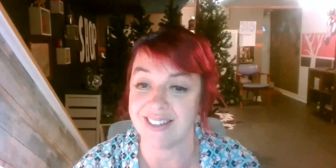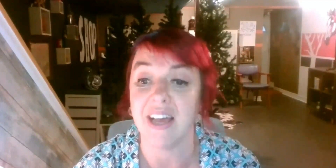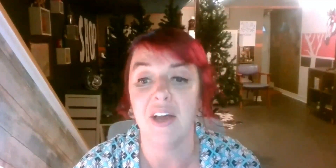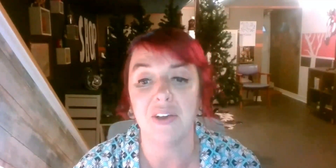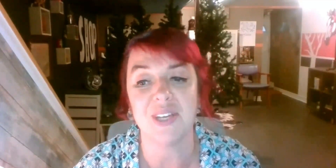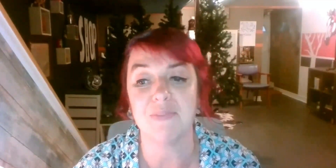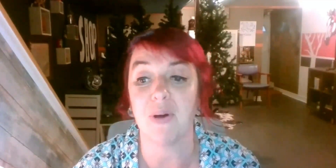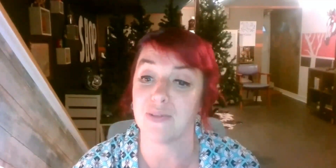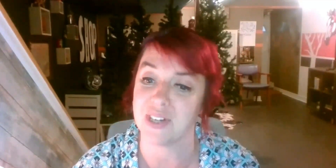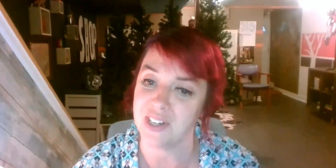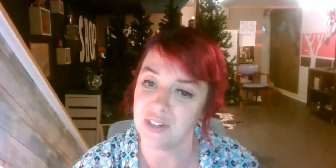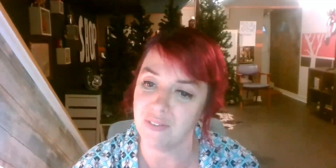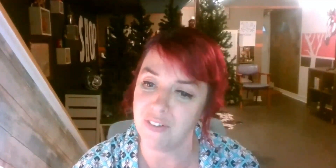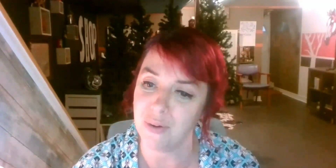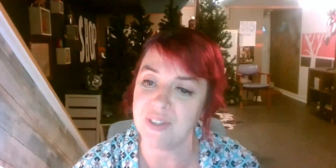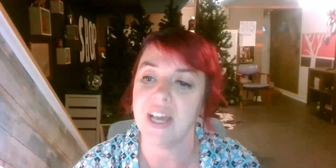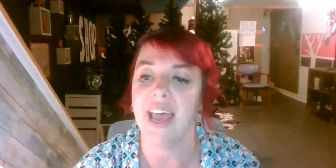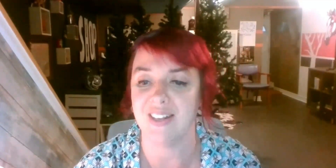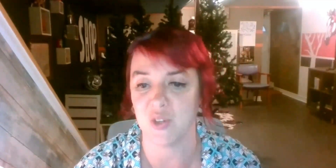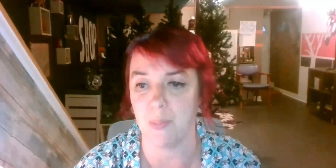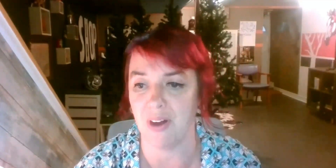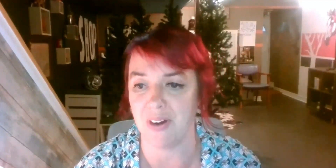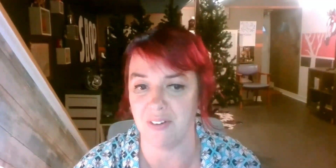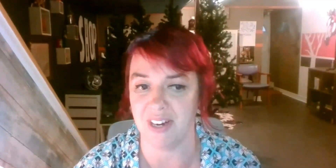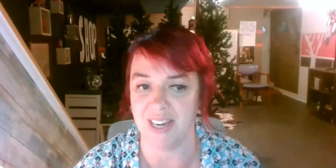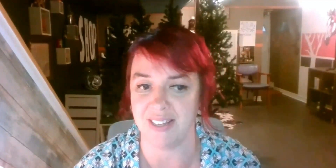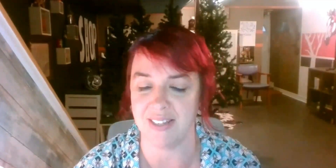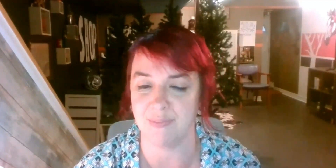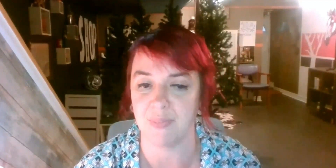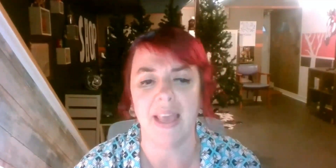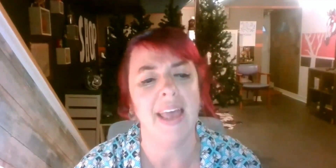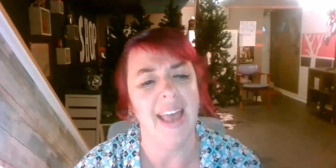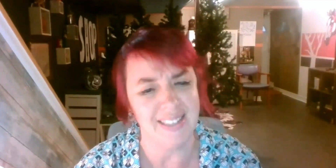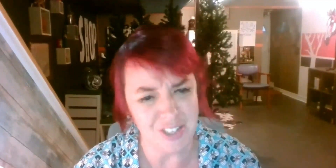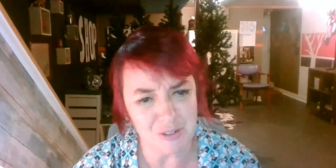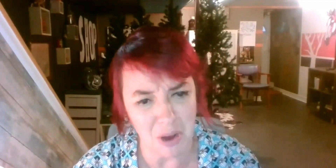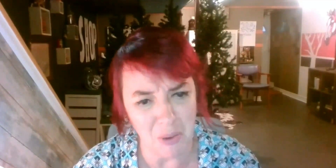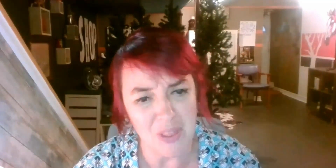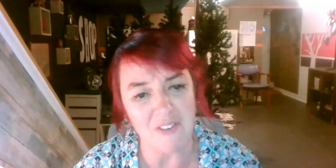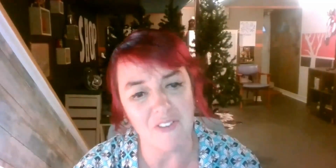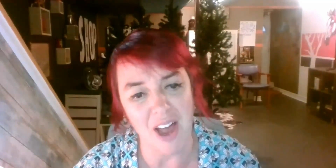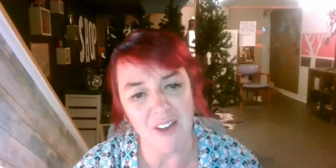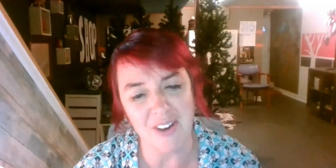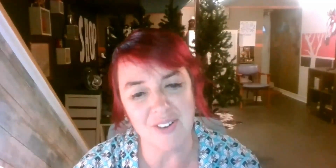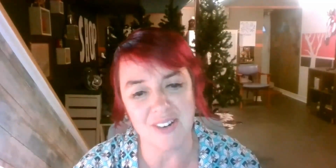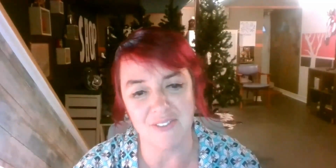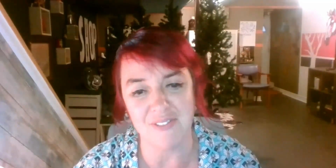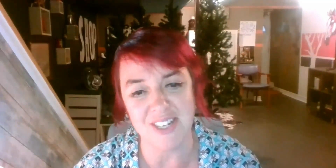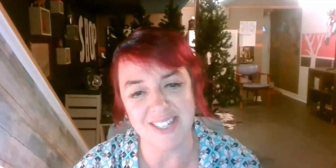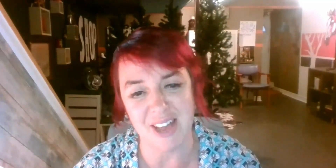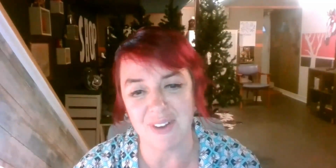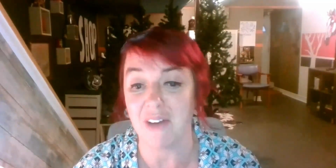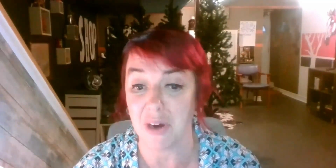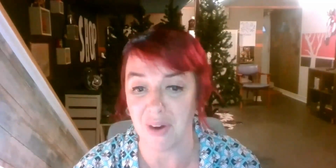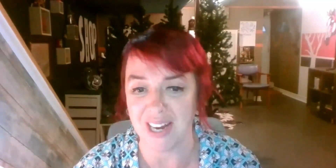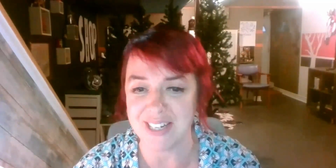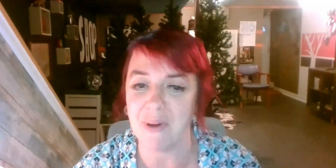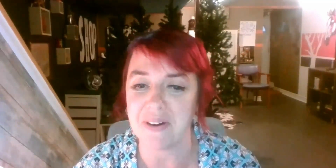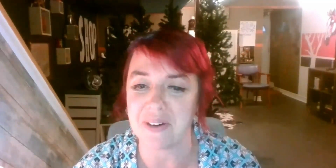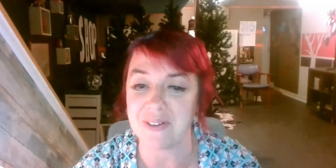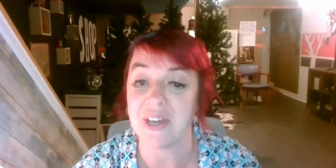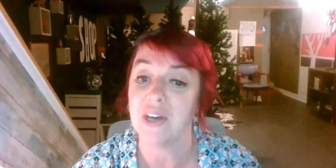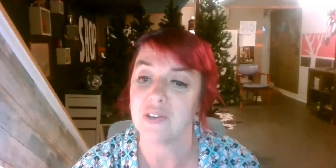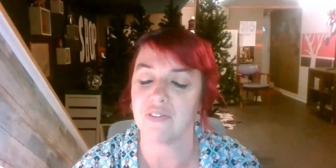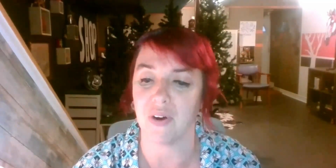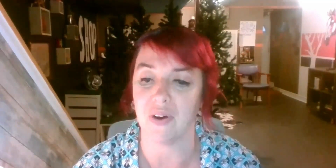cooking classes using both traditional foods and store-bought ingredients. And did you know that 557 of our